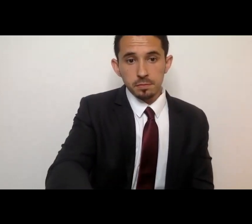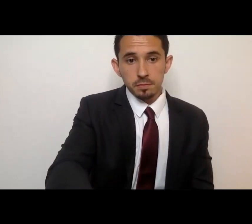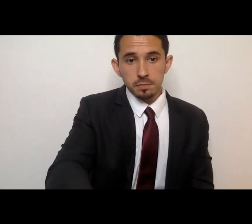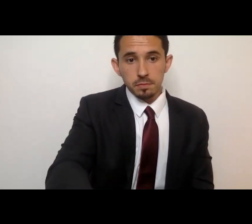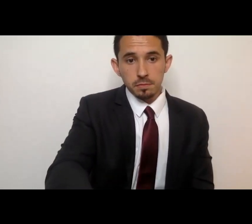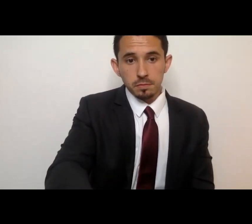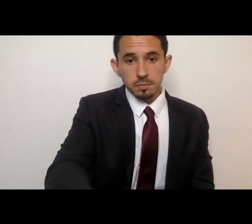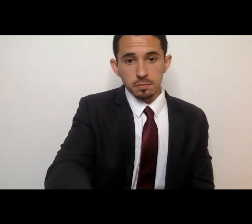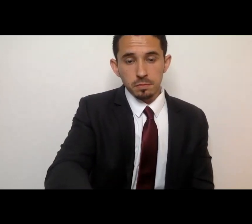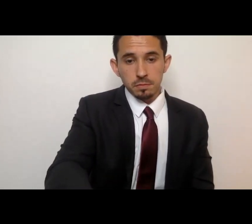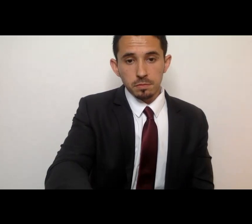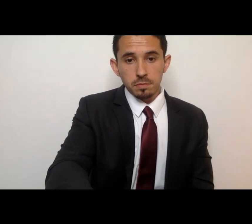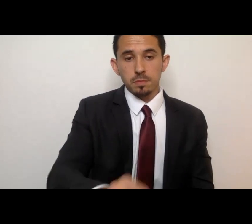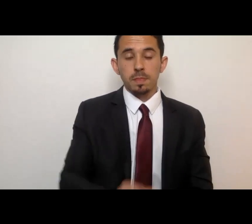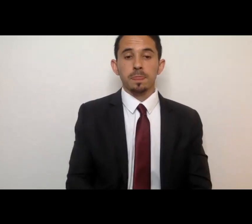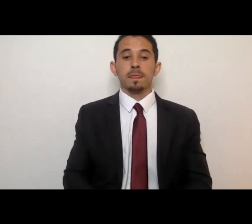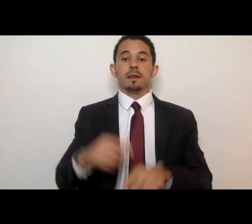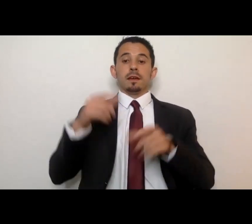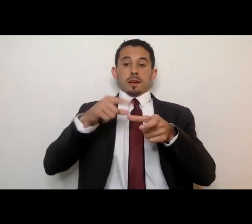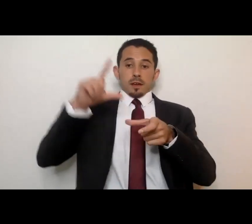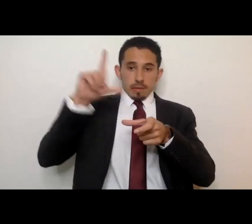detect disease.